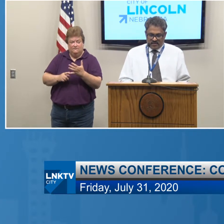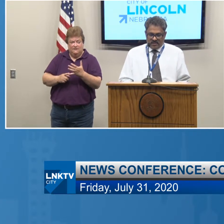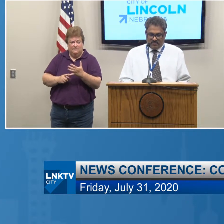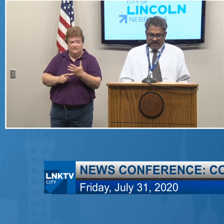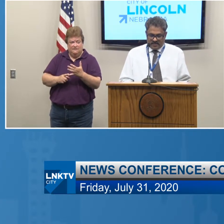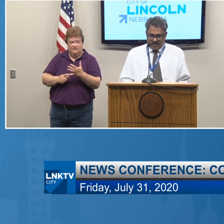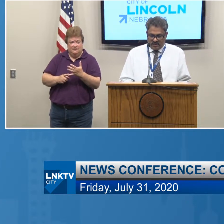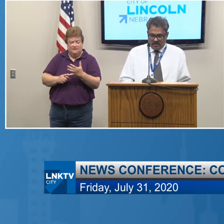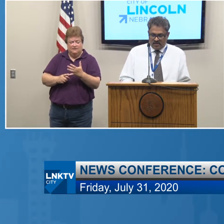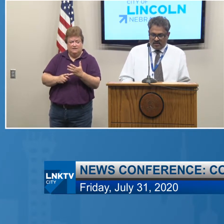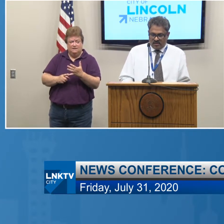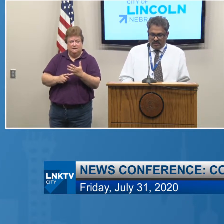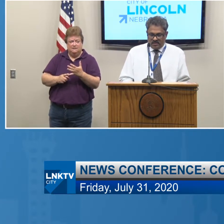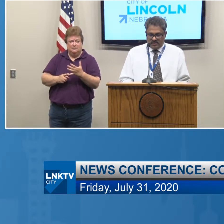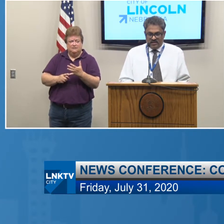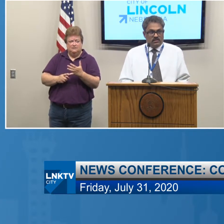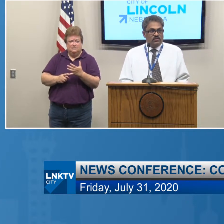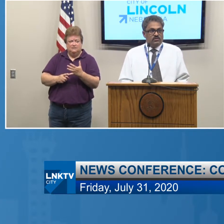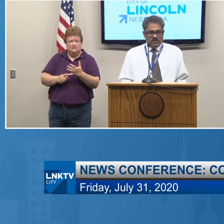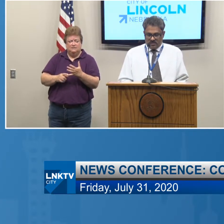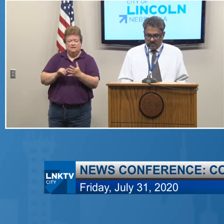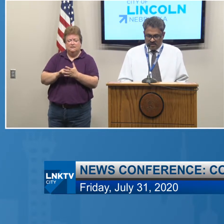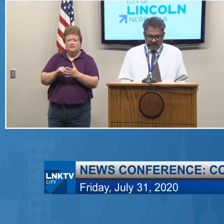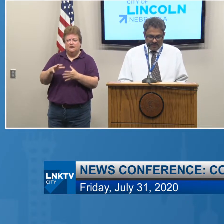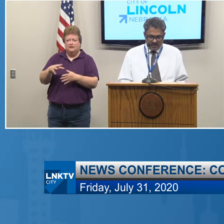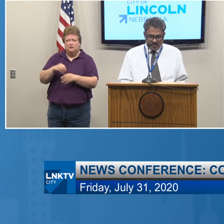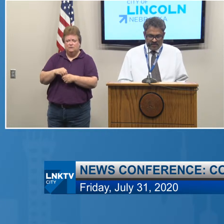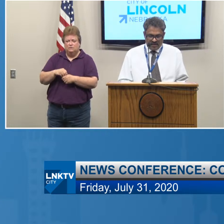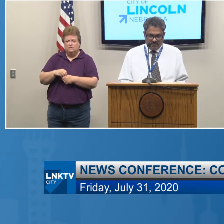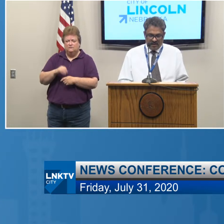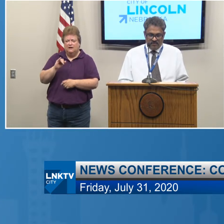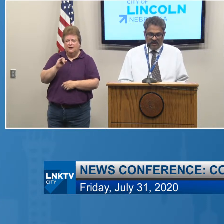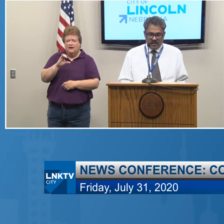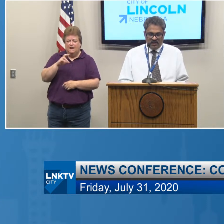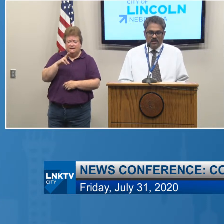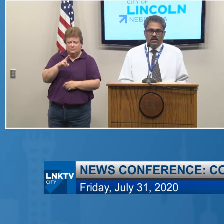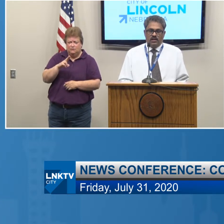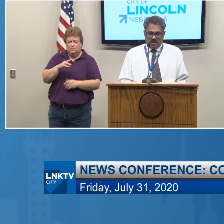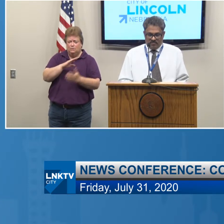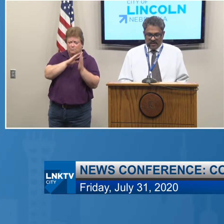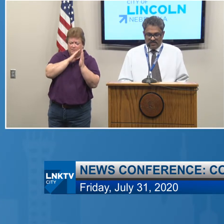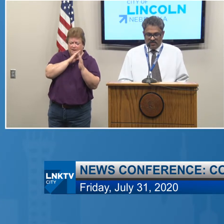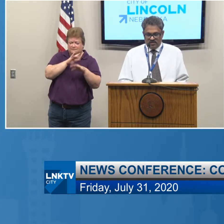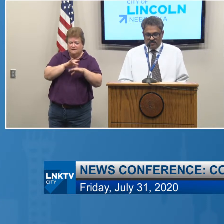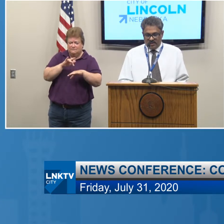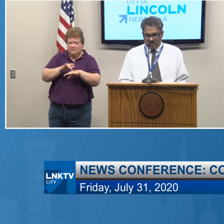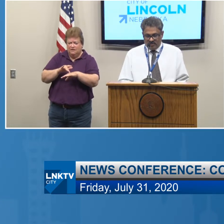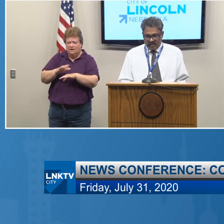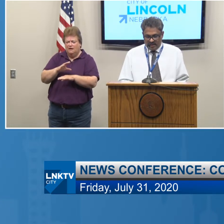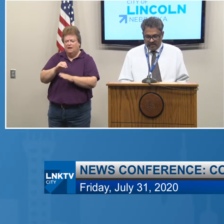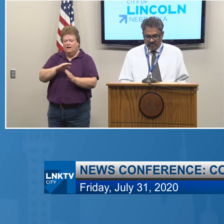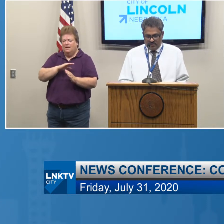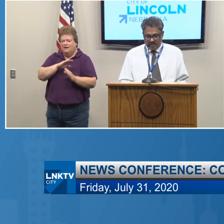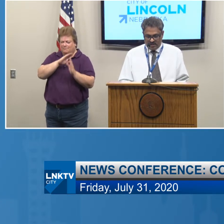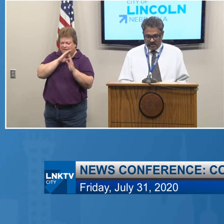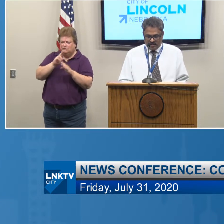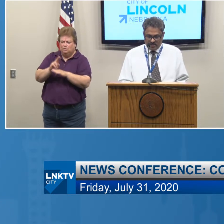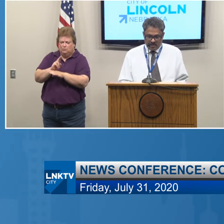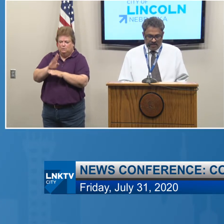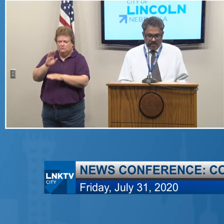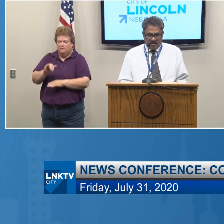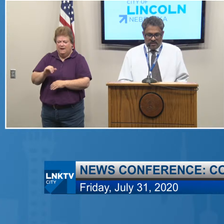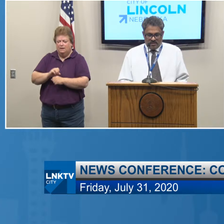healthcare system capacity. This includes ICU bed availability and beds used by COVID-19